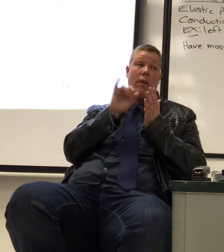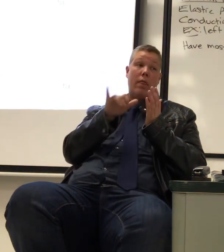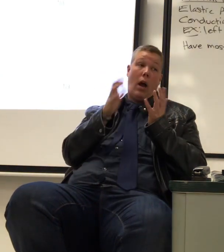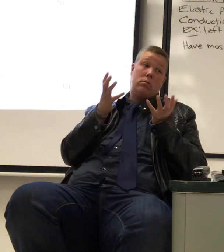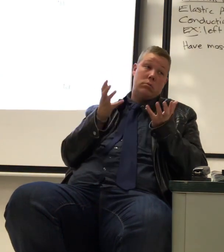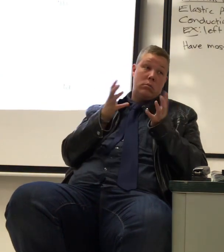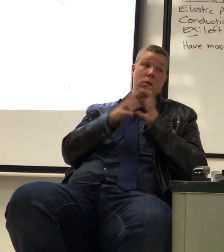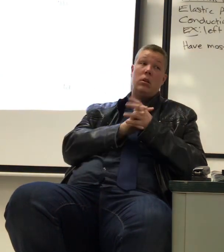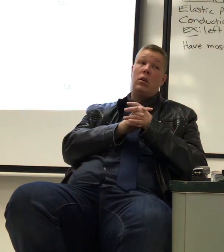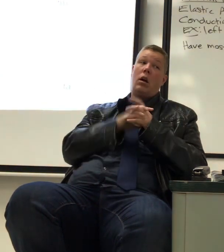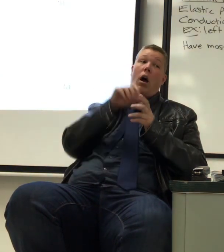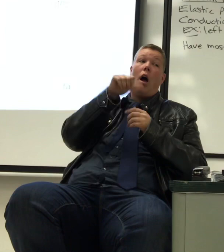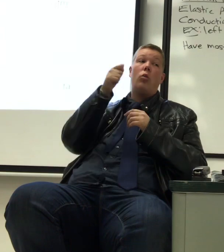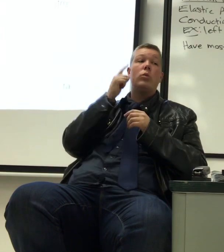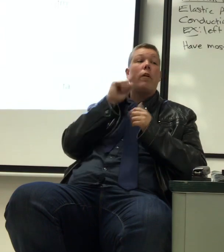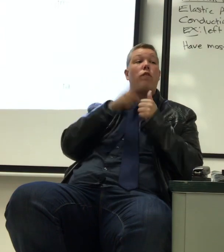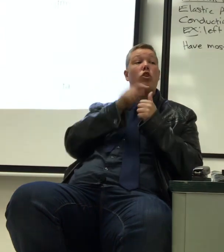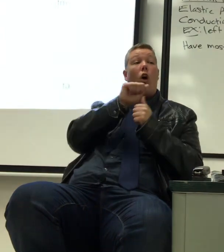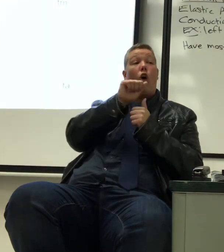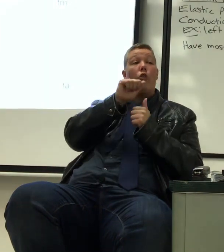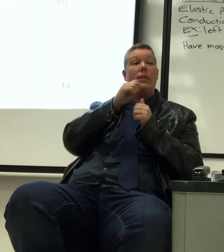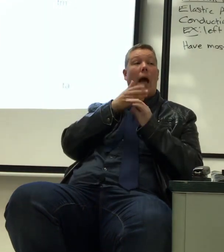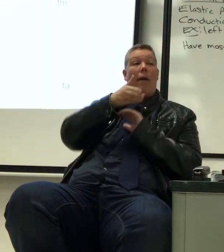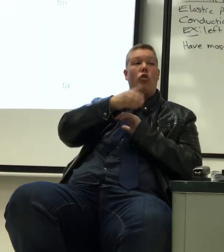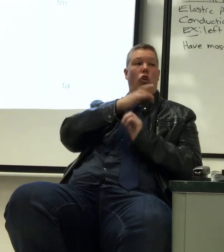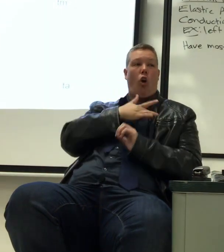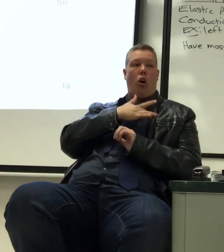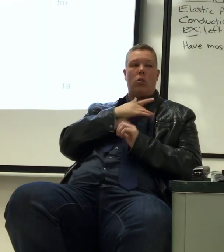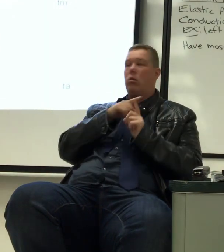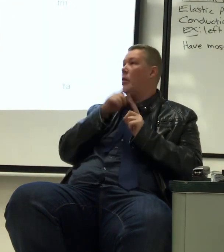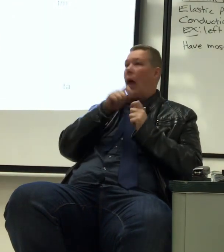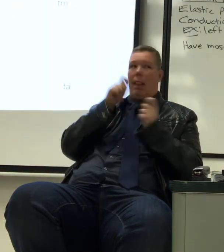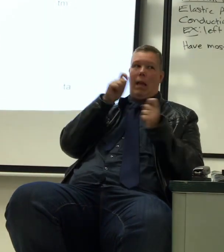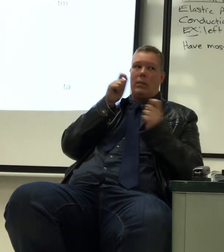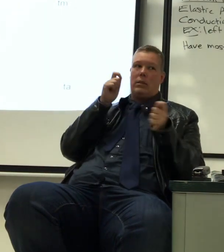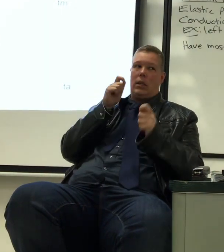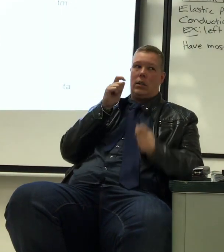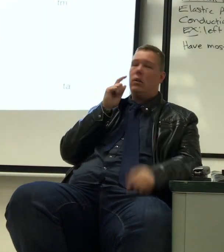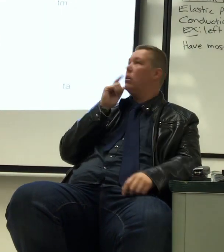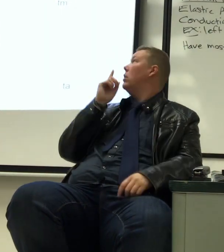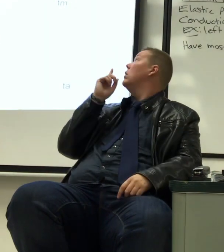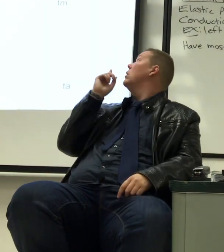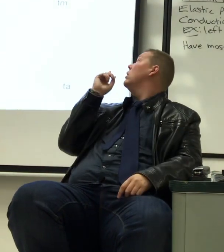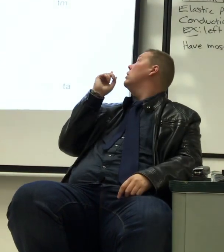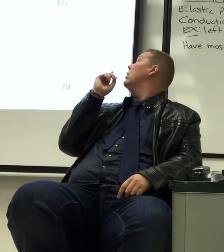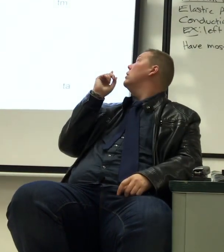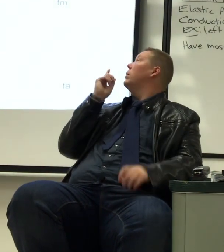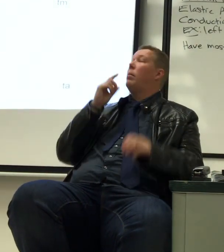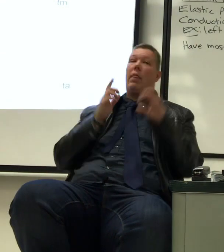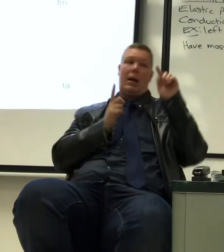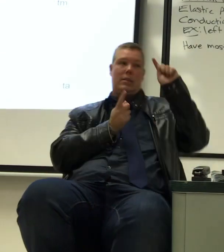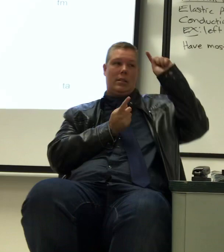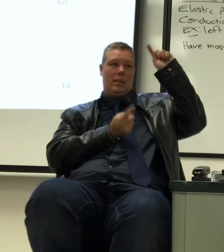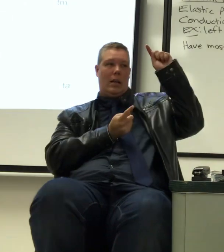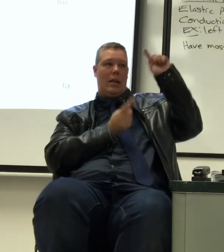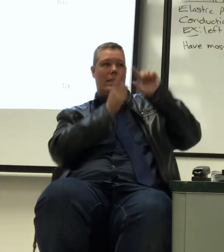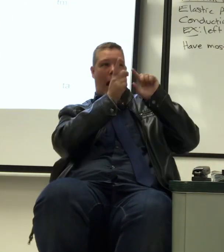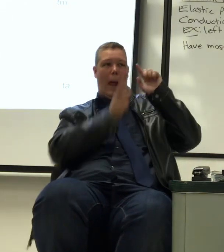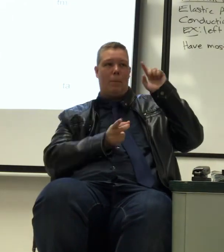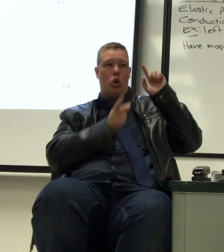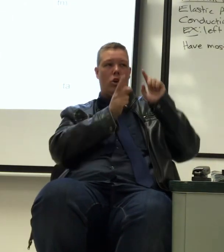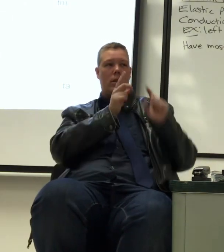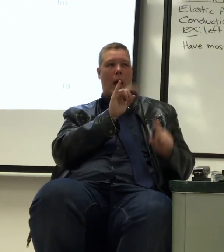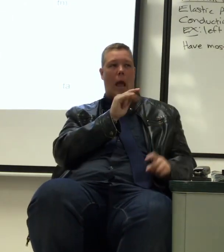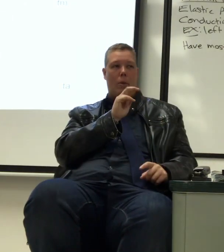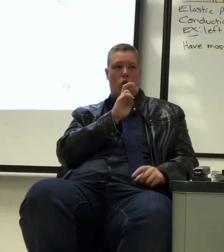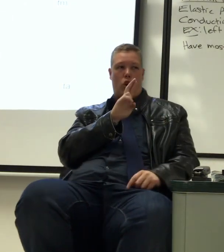the first arteries after the heart are the elastic arteries. So the diameter is huge. Okay, I point to where the TI is. Technically